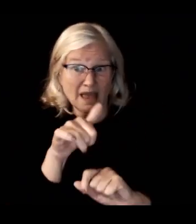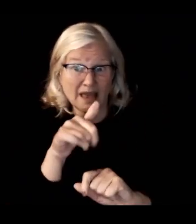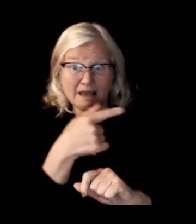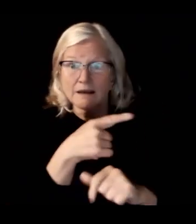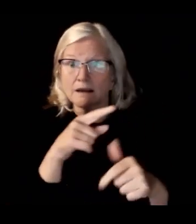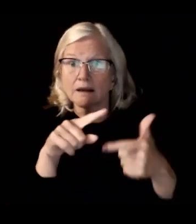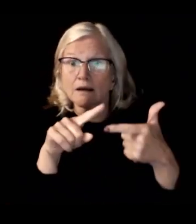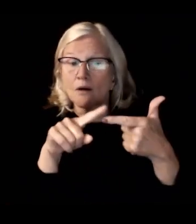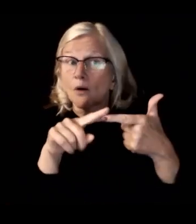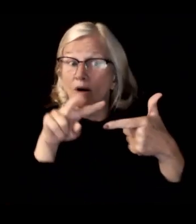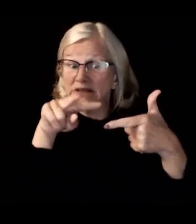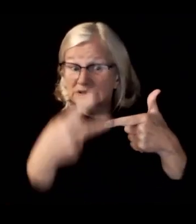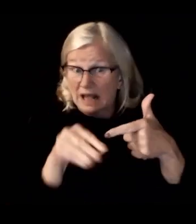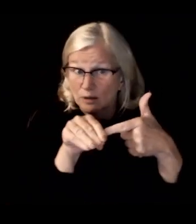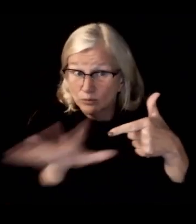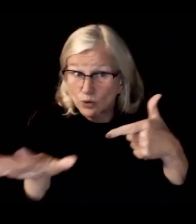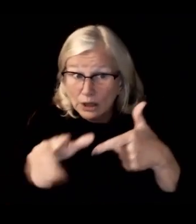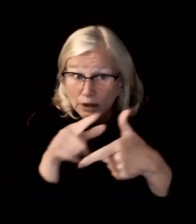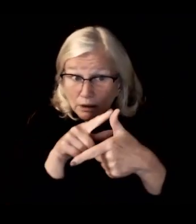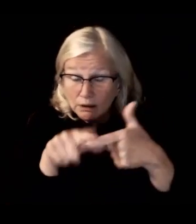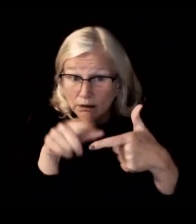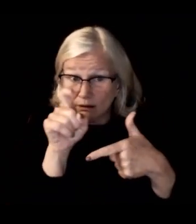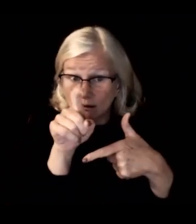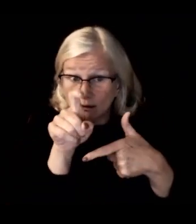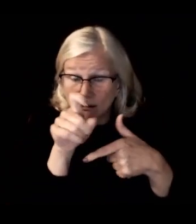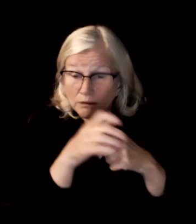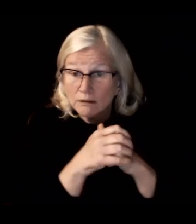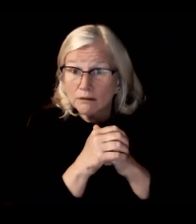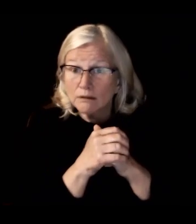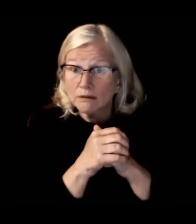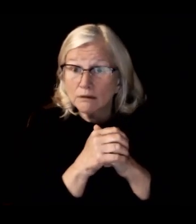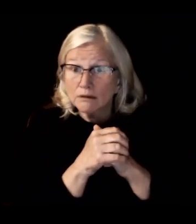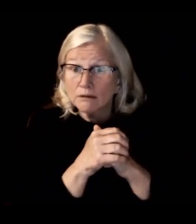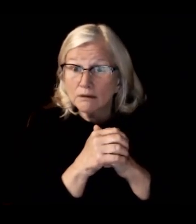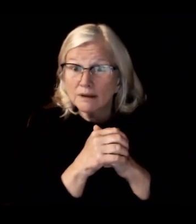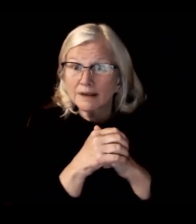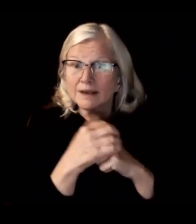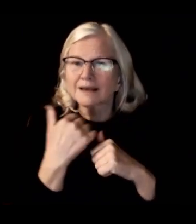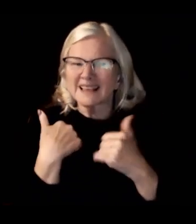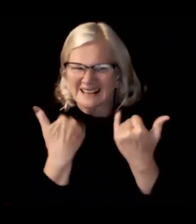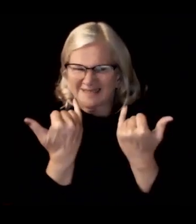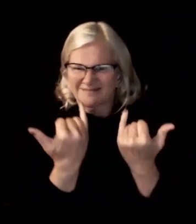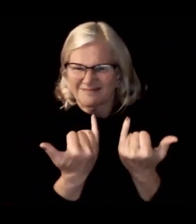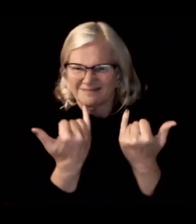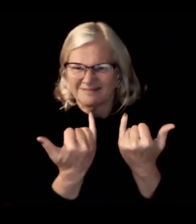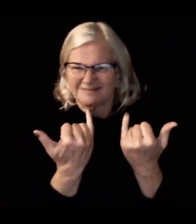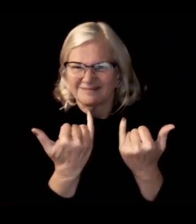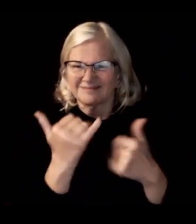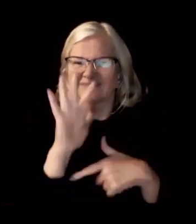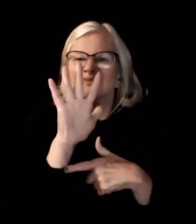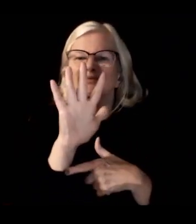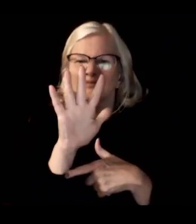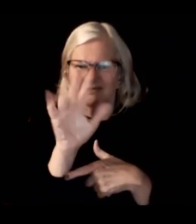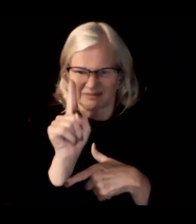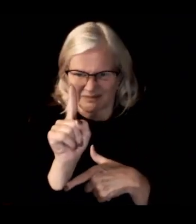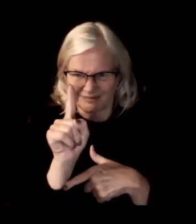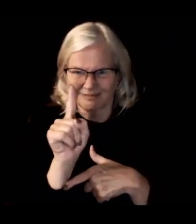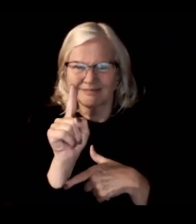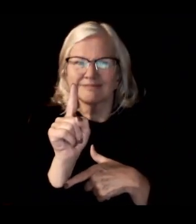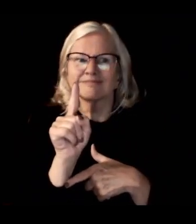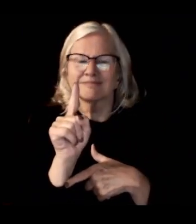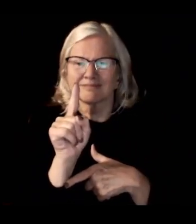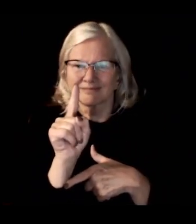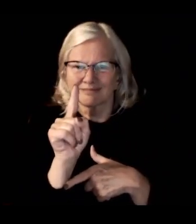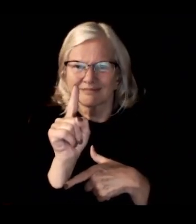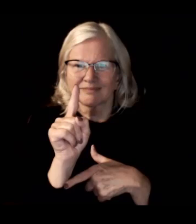Sturgis motorcycle rally? We are currently still at the 51 cases, 3